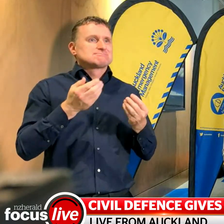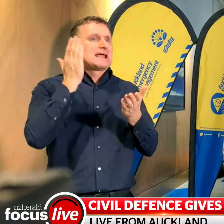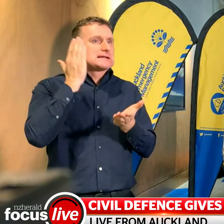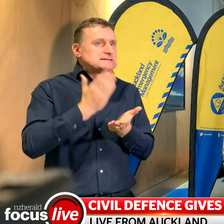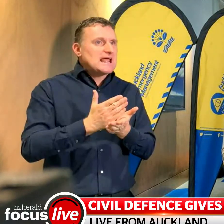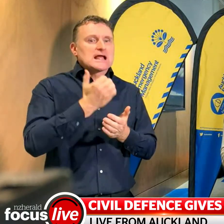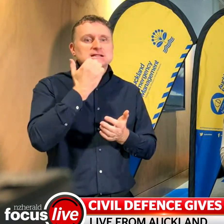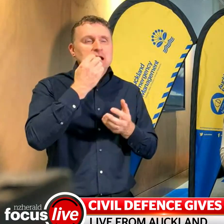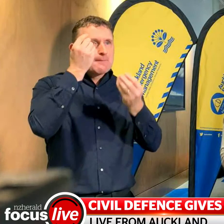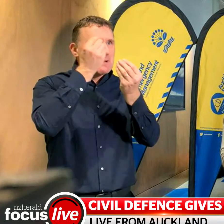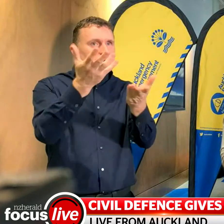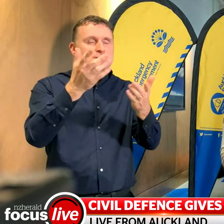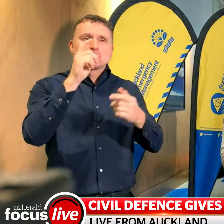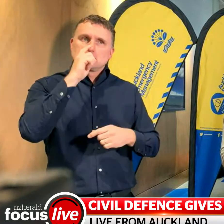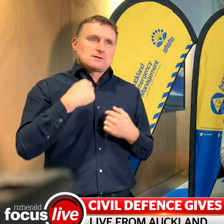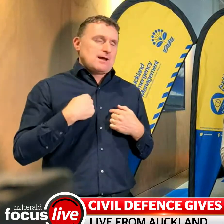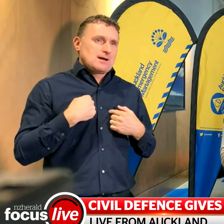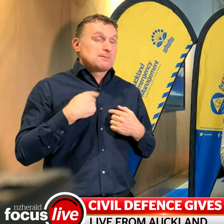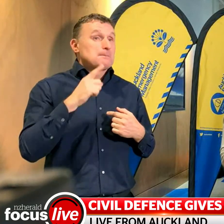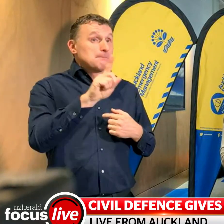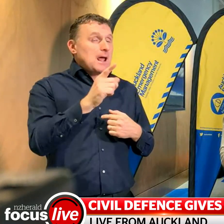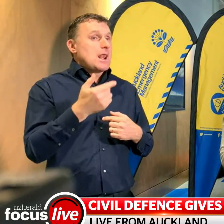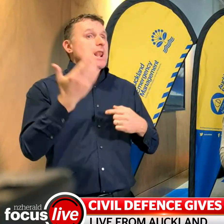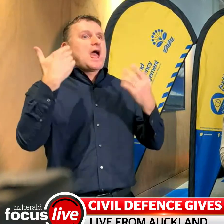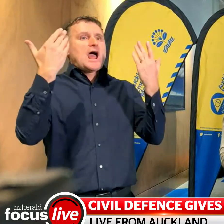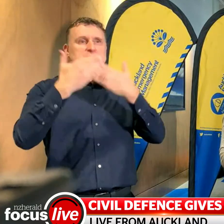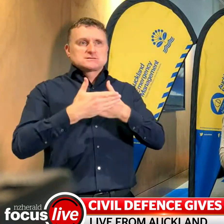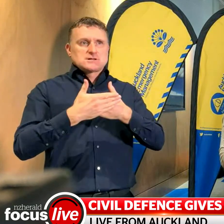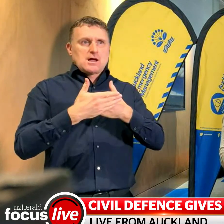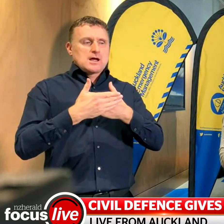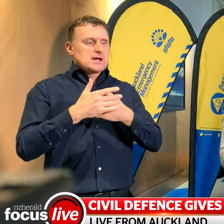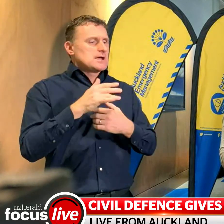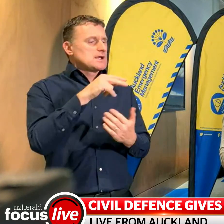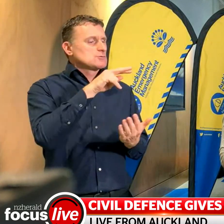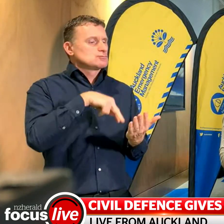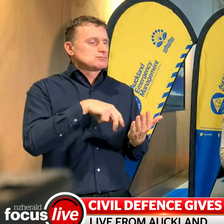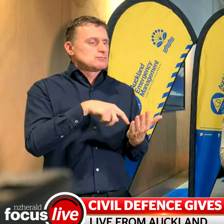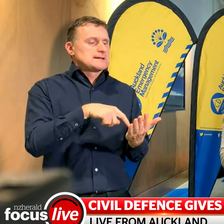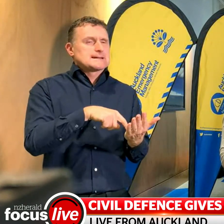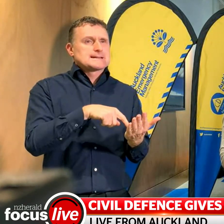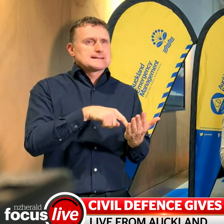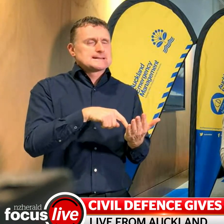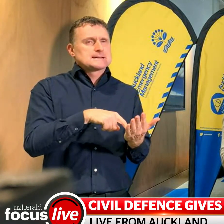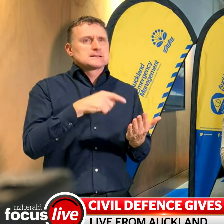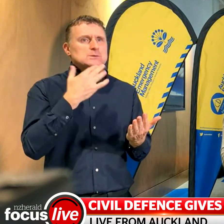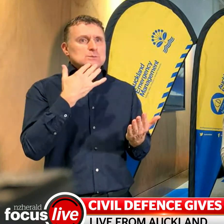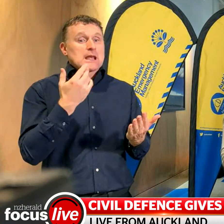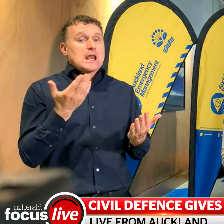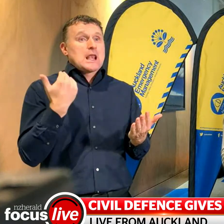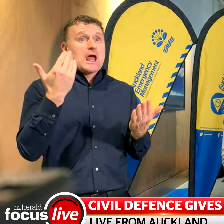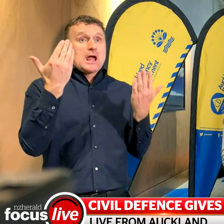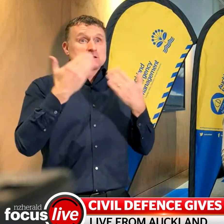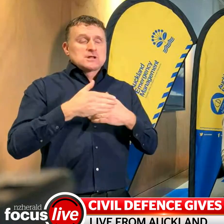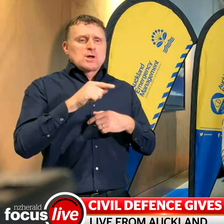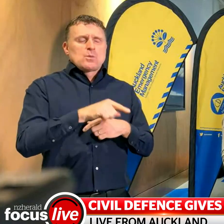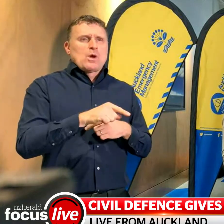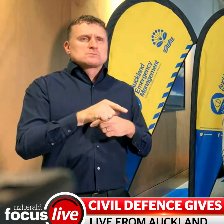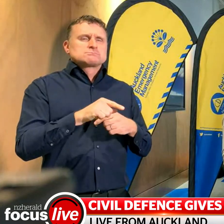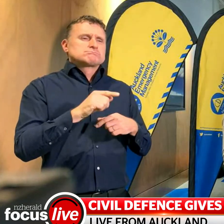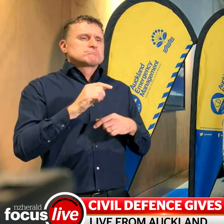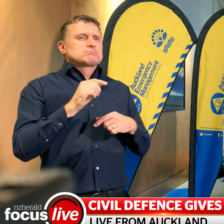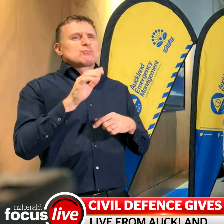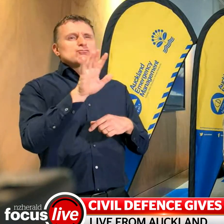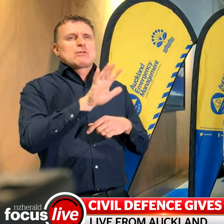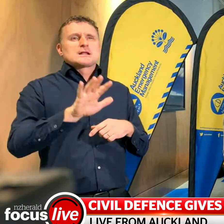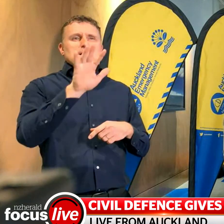give the absolute number, but as of last night, so this was or yesterday, we were heading